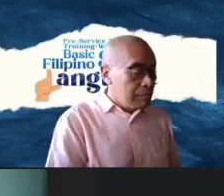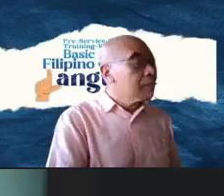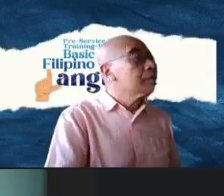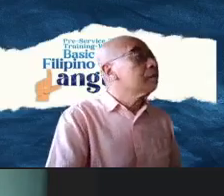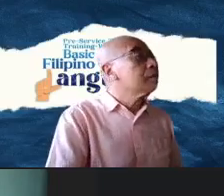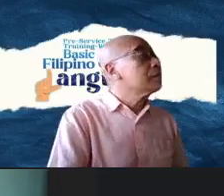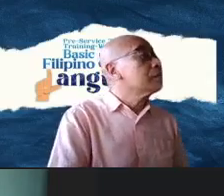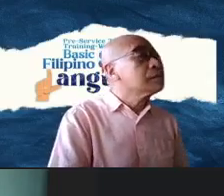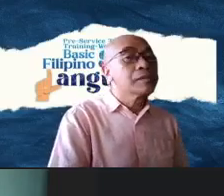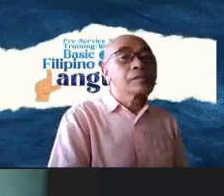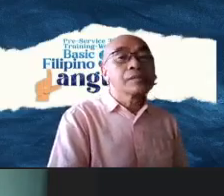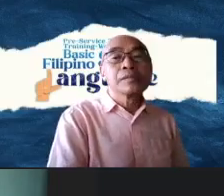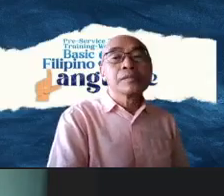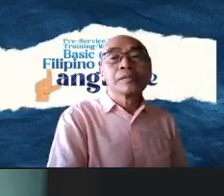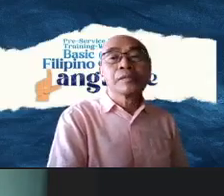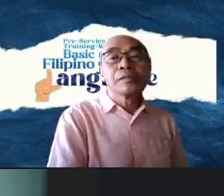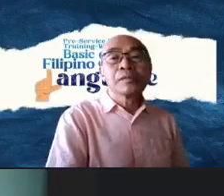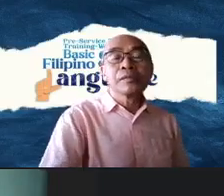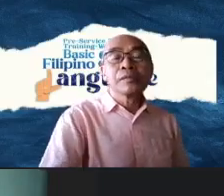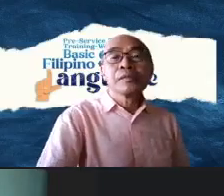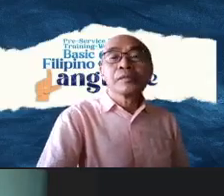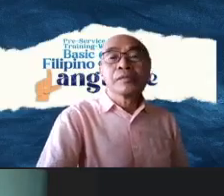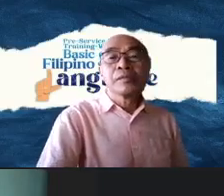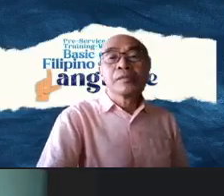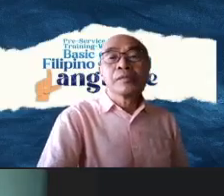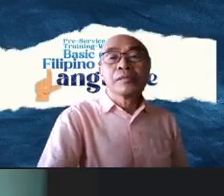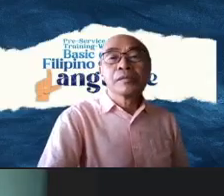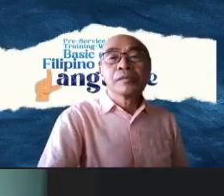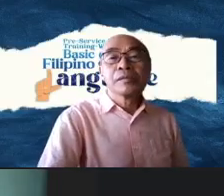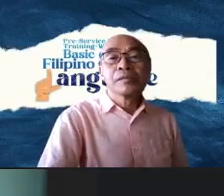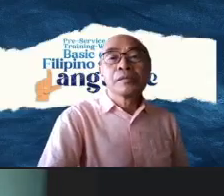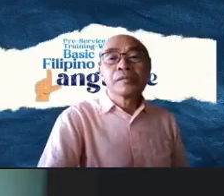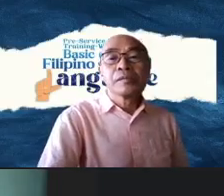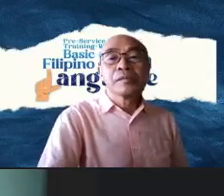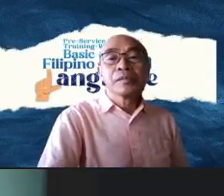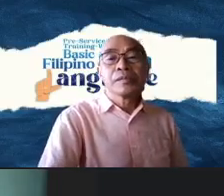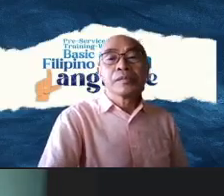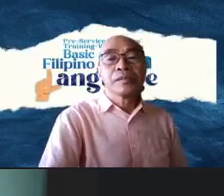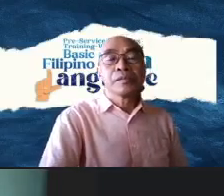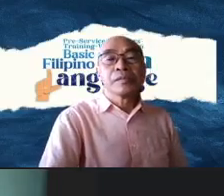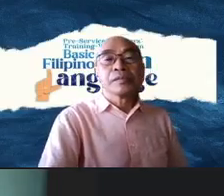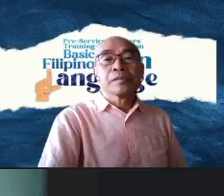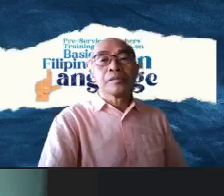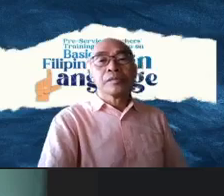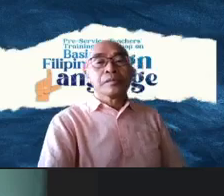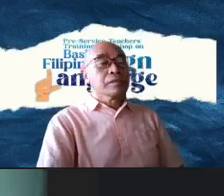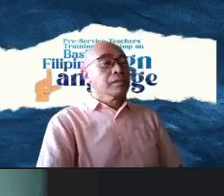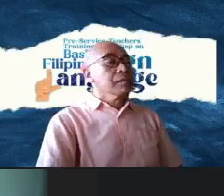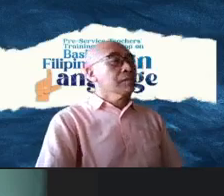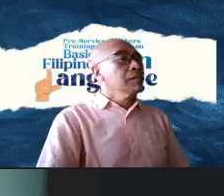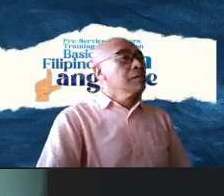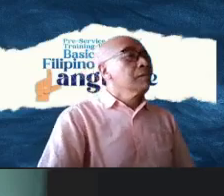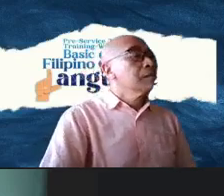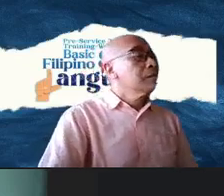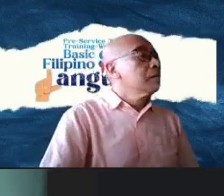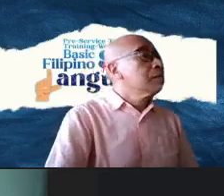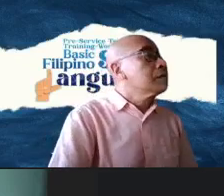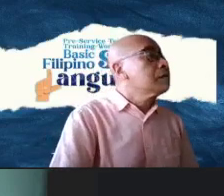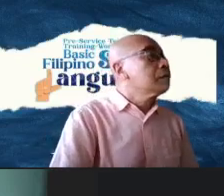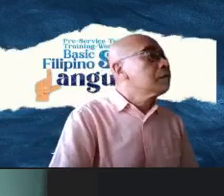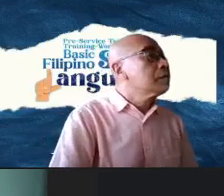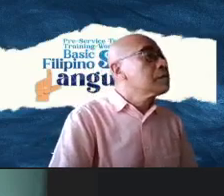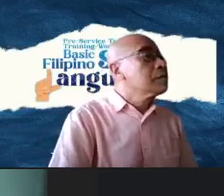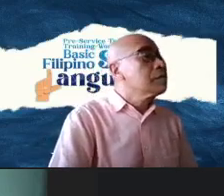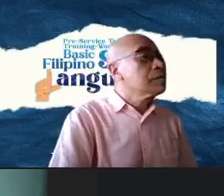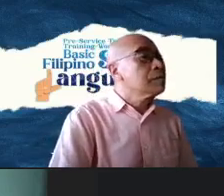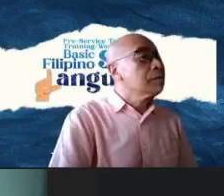has shared her knowledge and experiences with numerous schools, offices, and organizations throughout her career. She